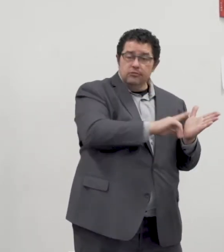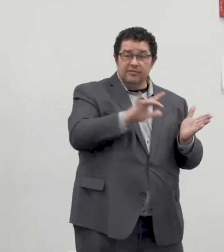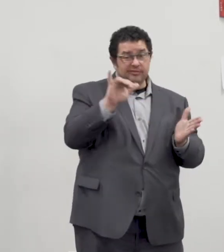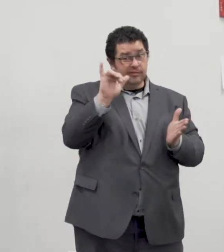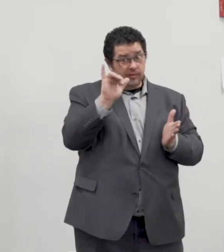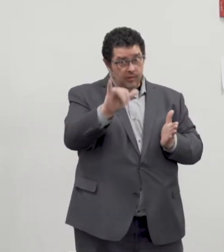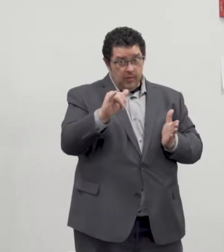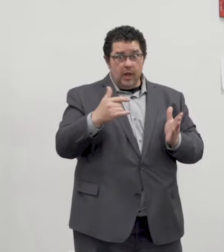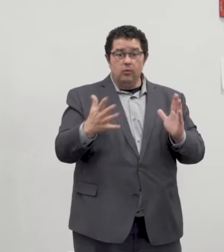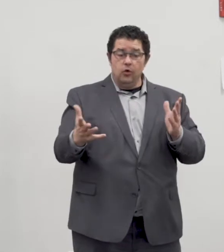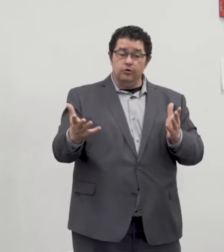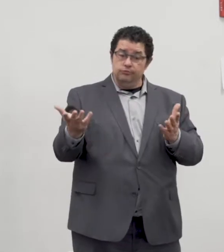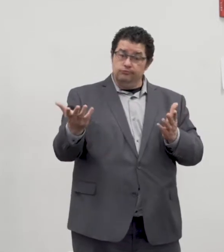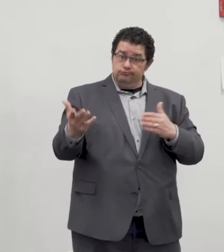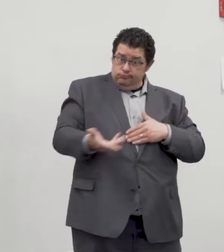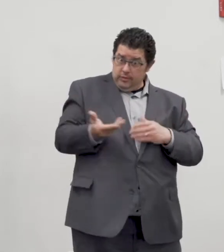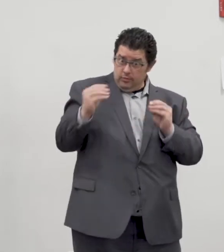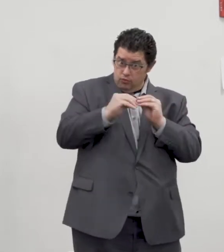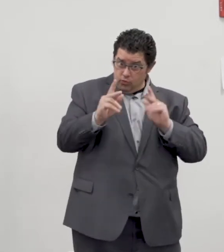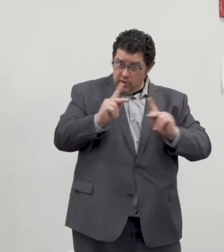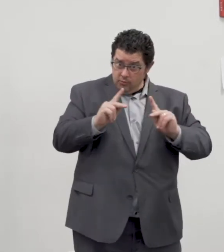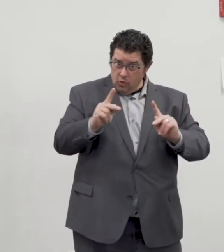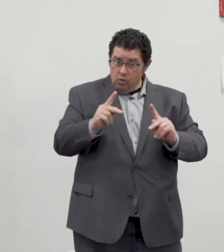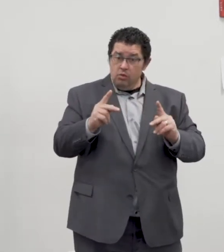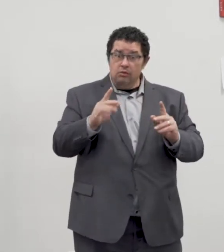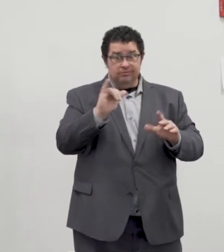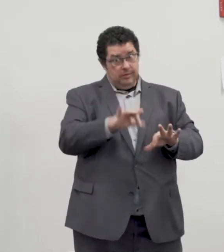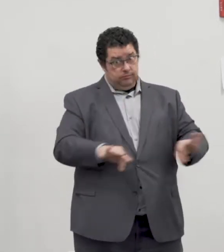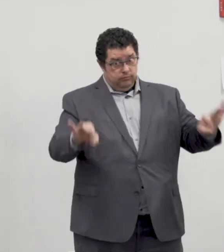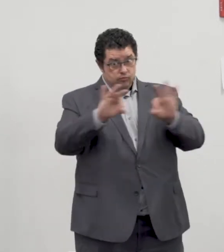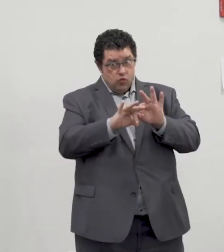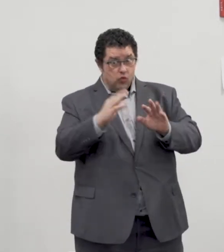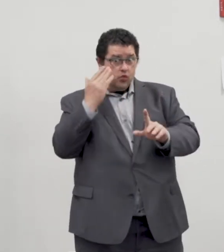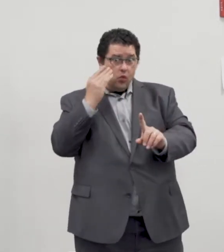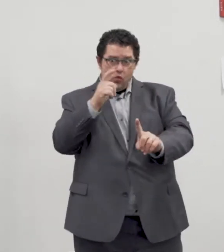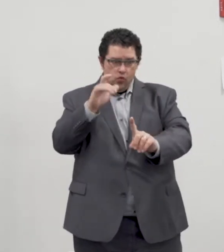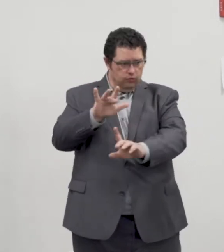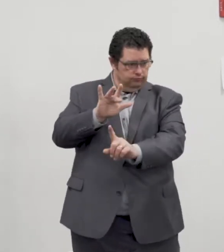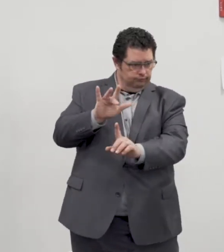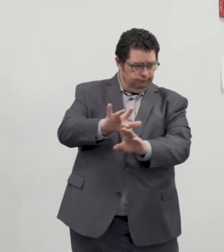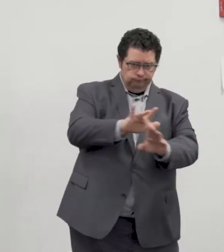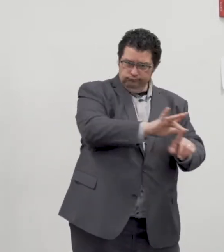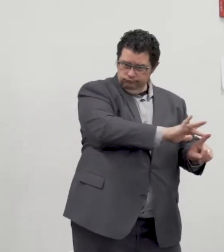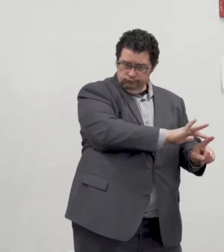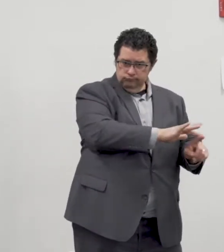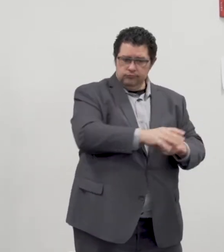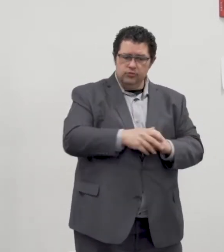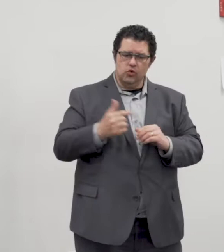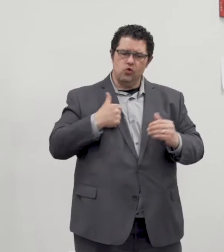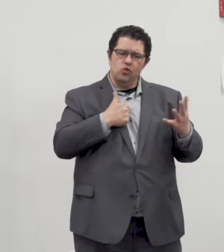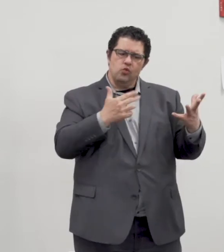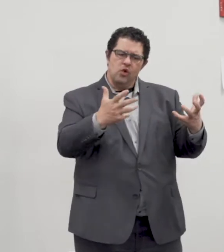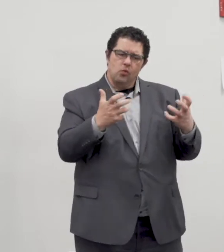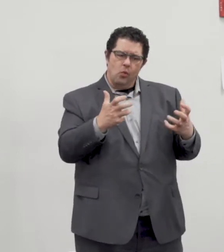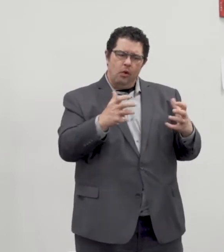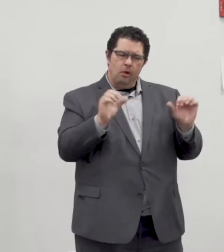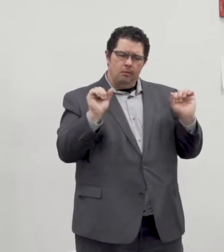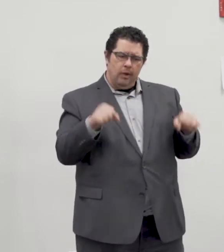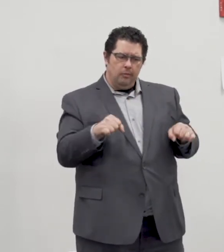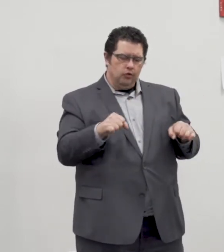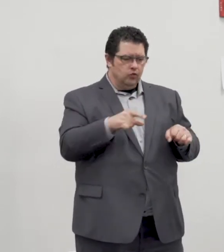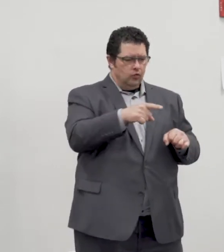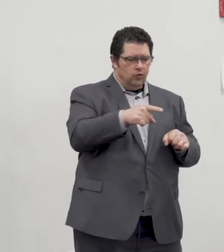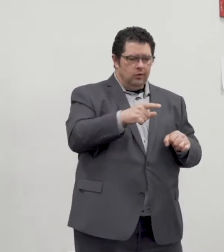strategy. We would like to shift deliberately and in a measured way from quarantining and limiting the